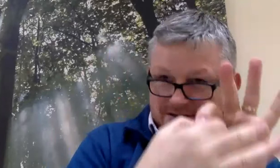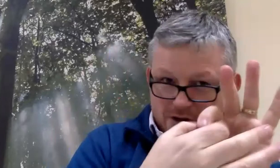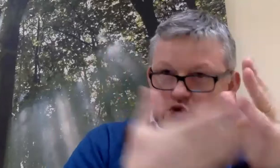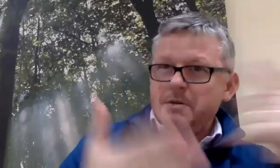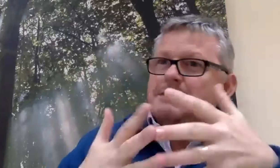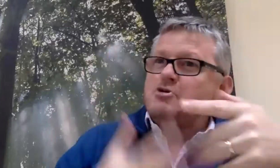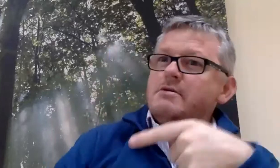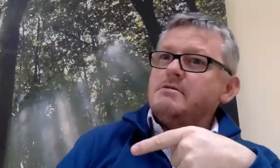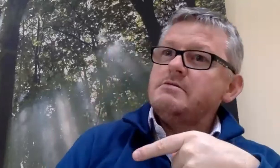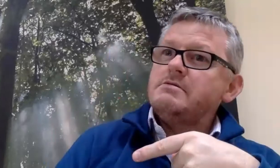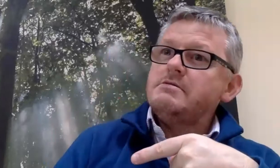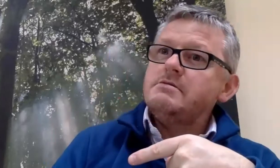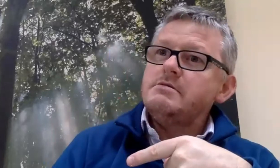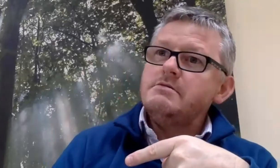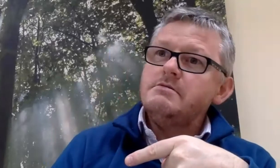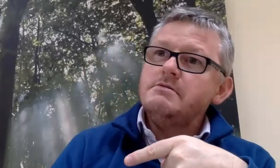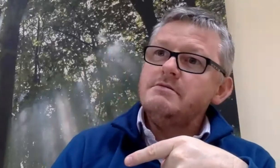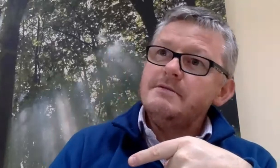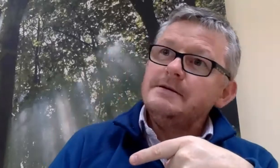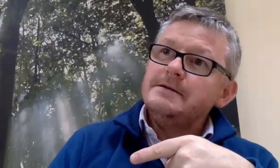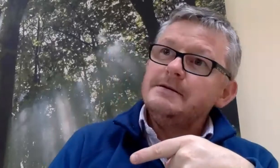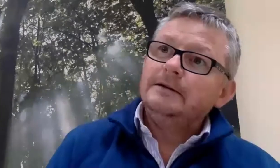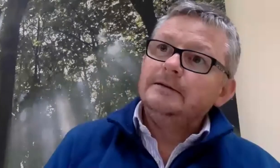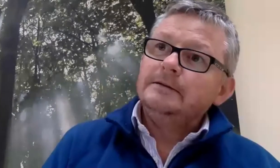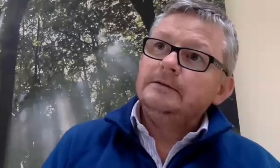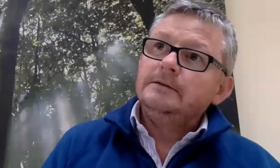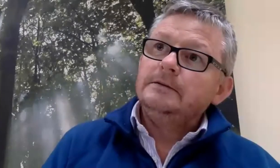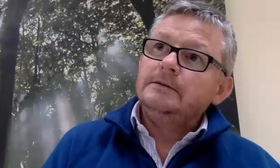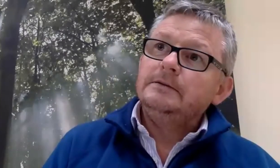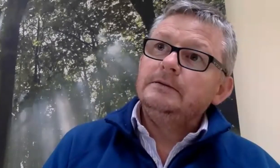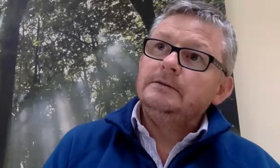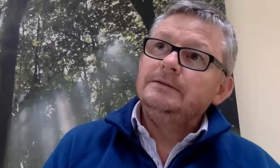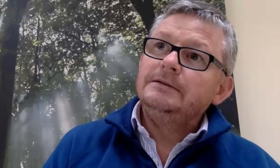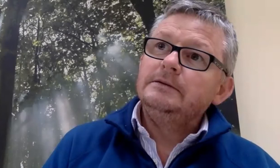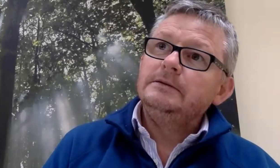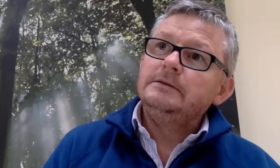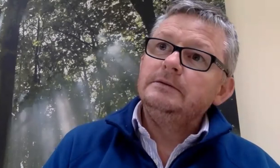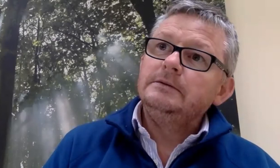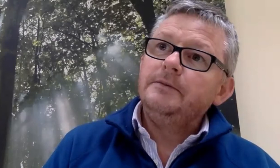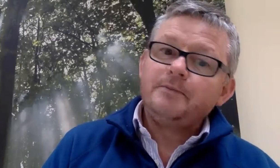seven key areas in the UK, whereas I think your deaf community is bigger, but it's also much more spread out.